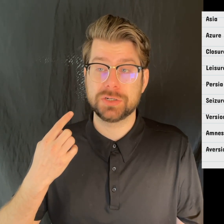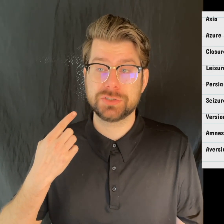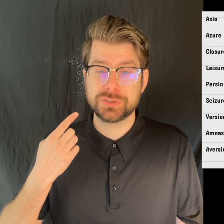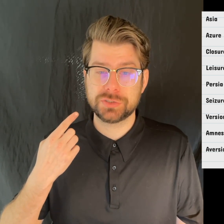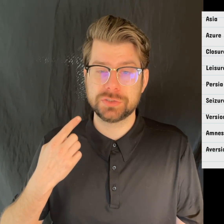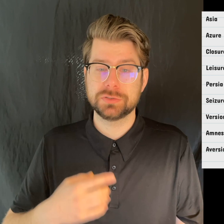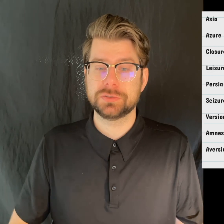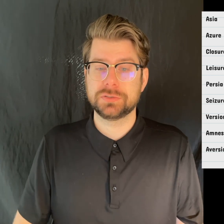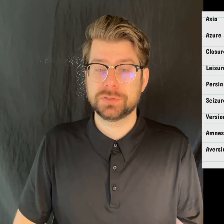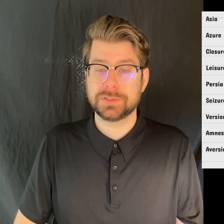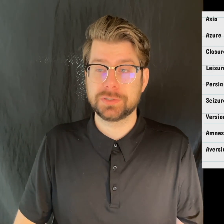garage,